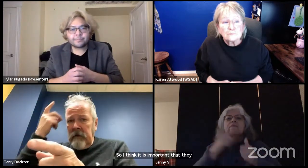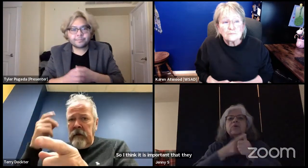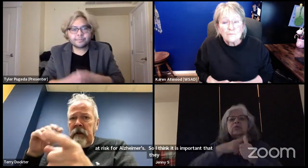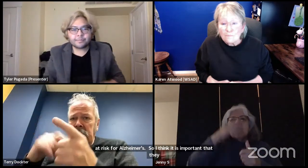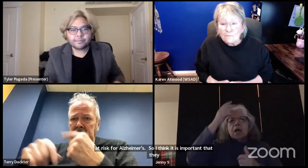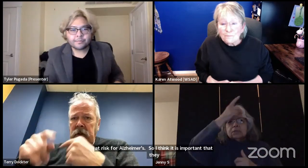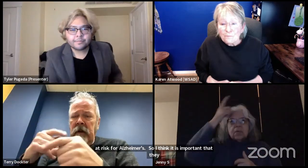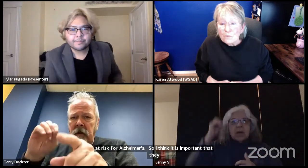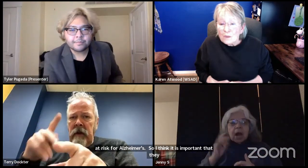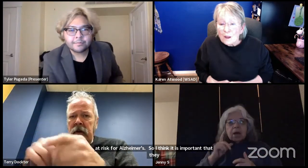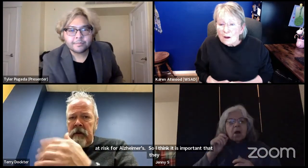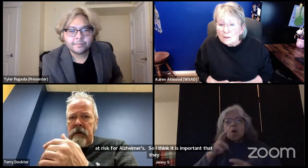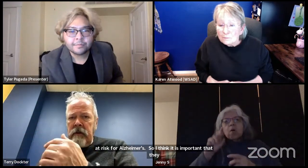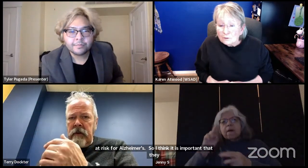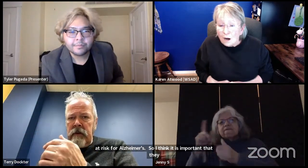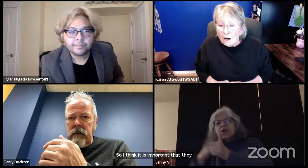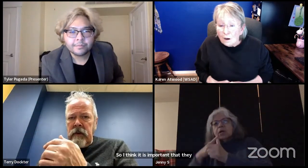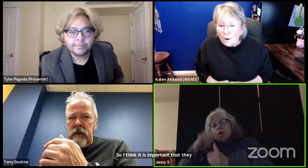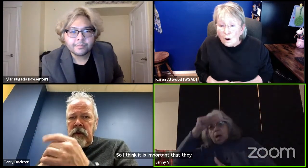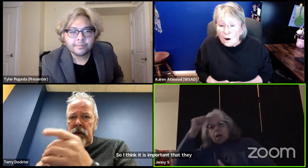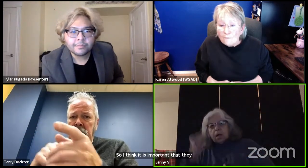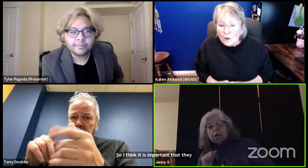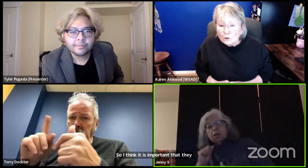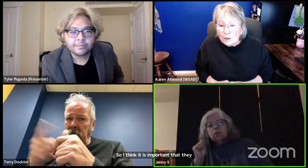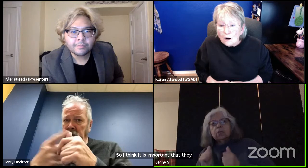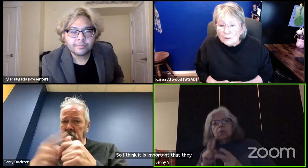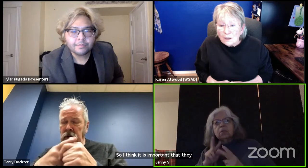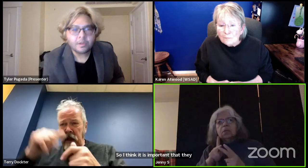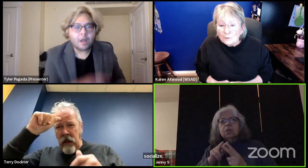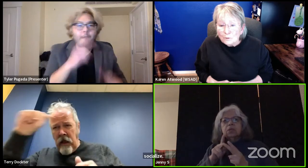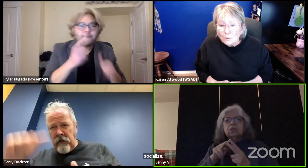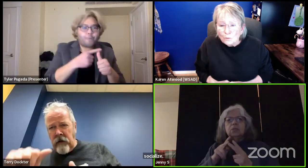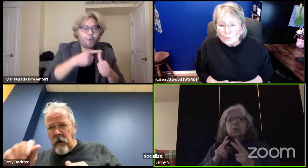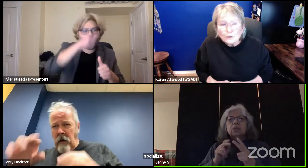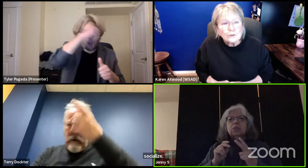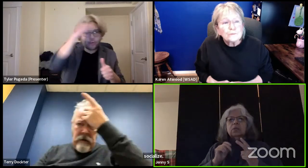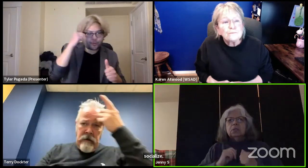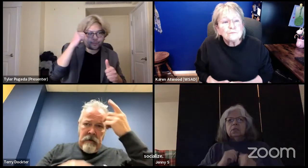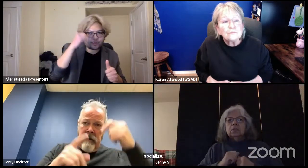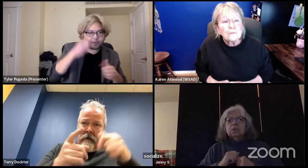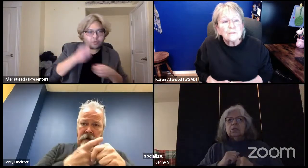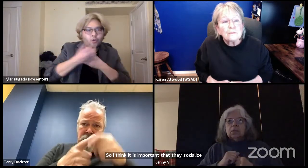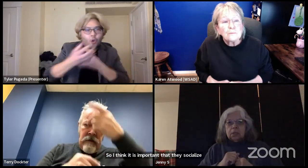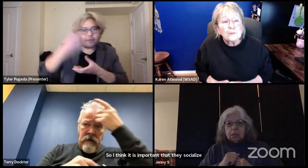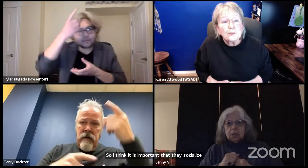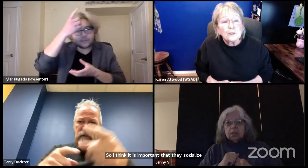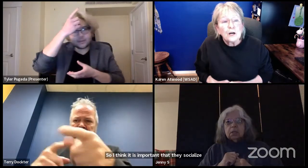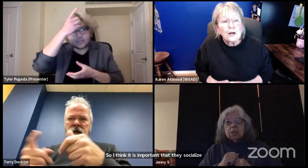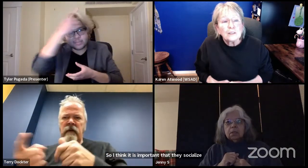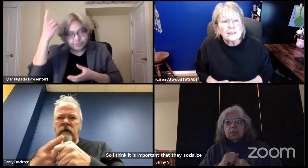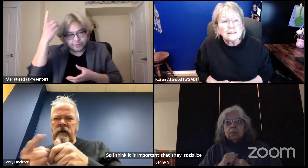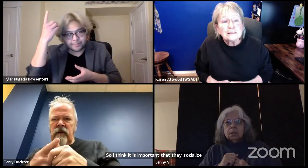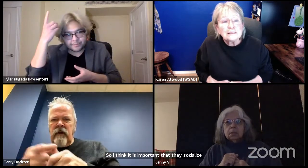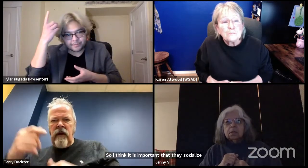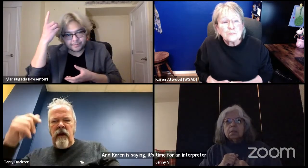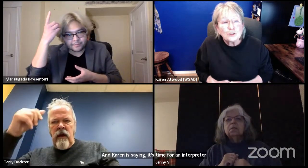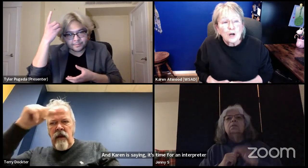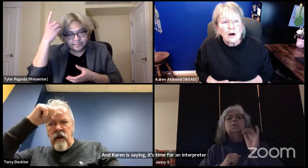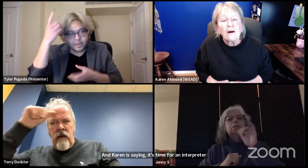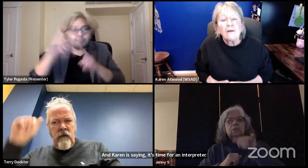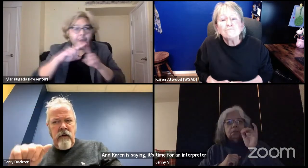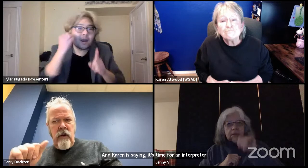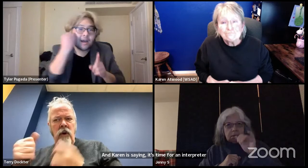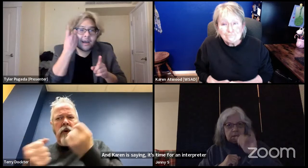says, oh, is that your sign for dementia? Okay, thank you. I wanted to clarify the question. Jenny, so which comes first or second? Is